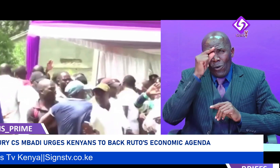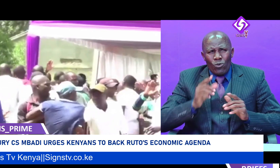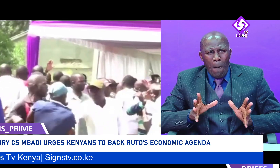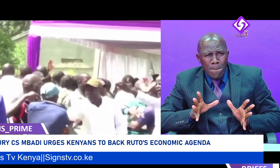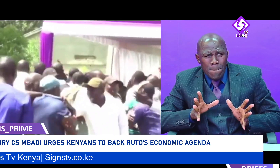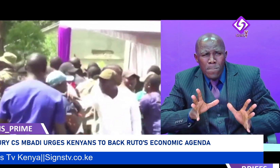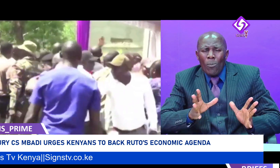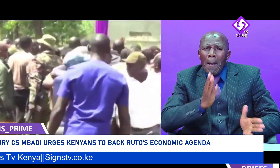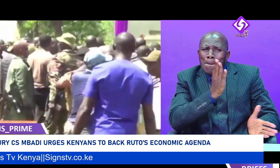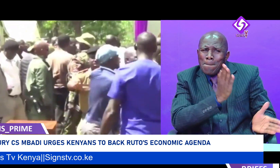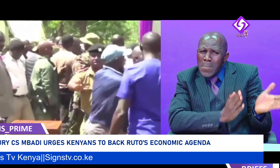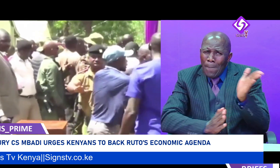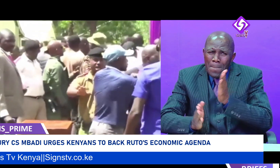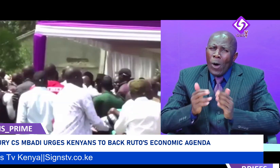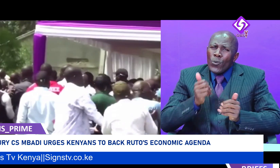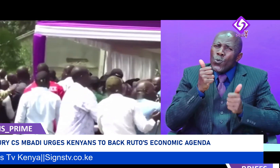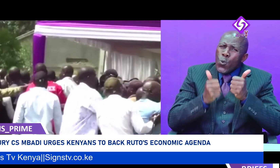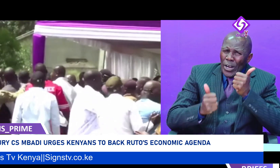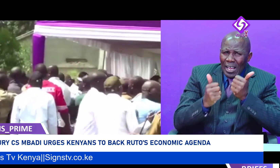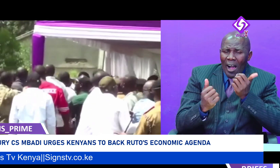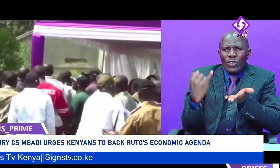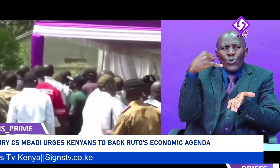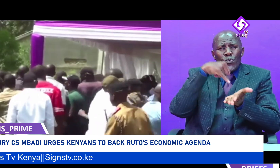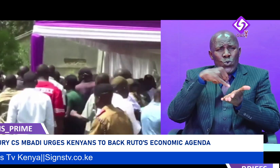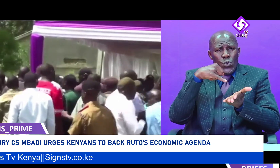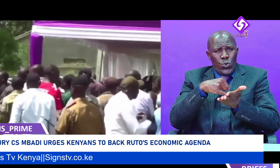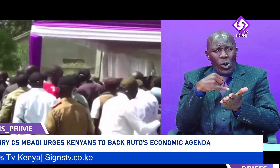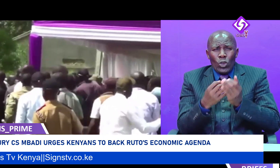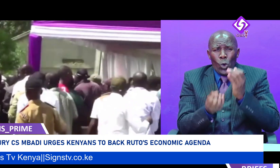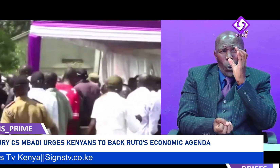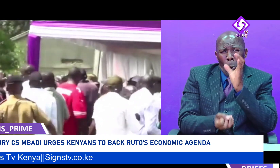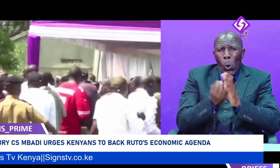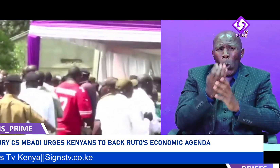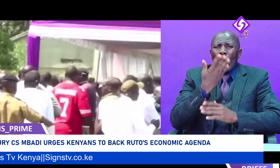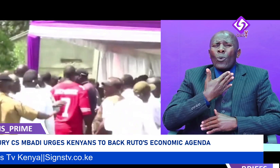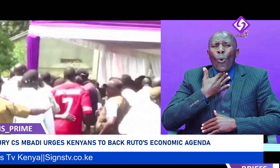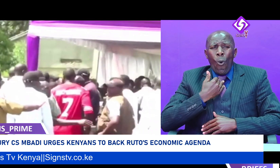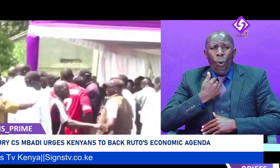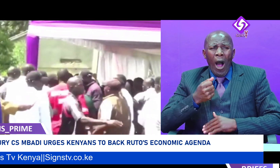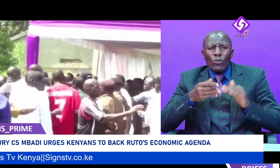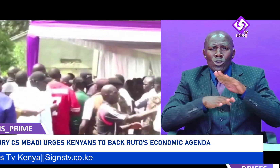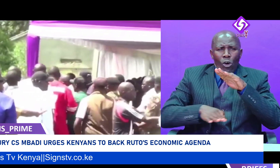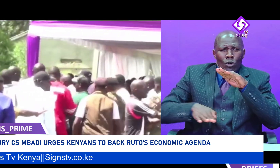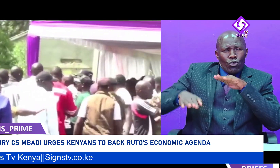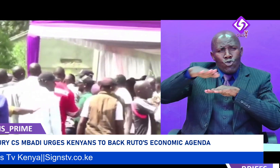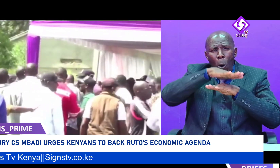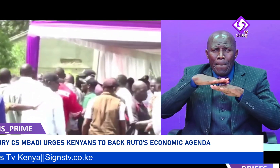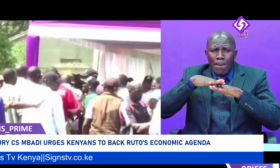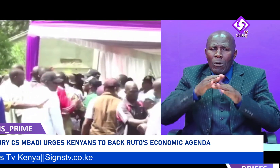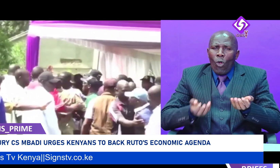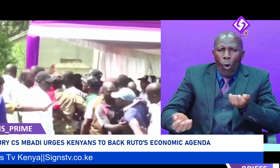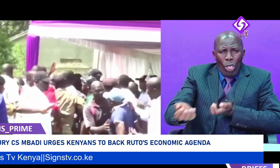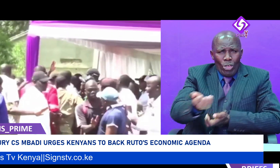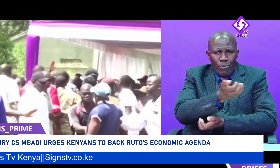He emphasized that the government's ambitious plans, which include initiatives like the bottom-up